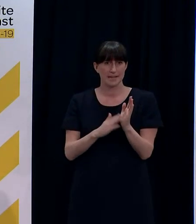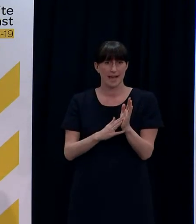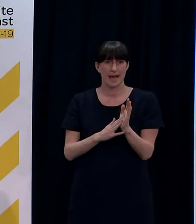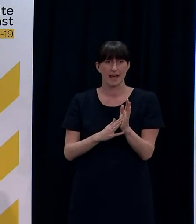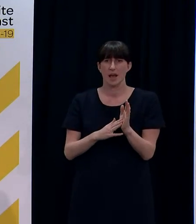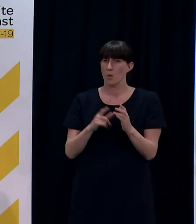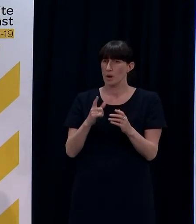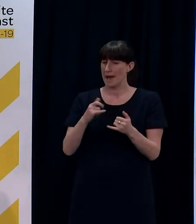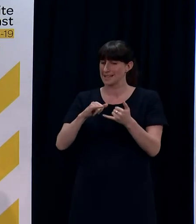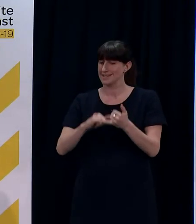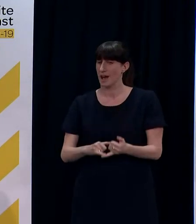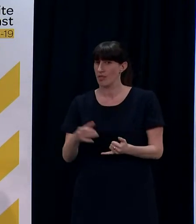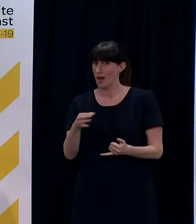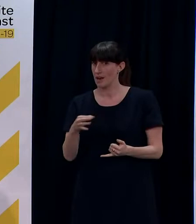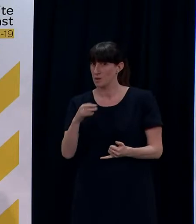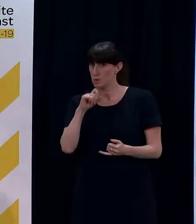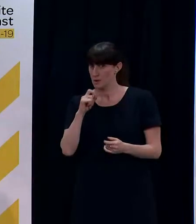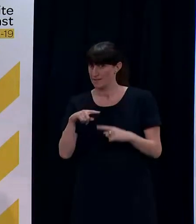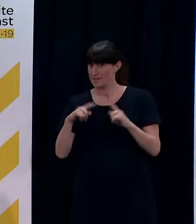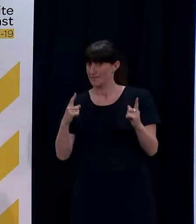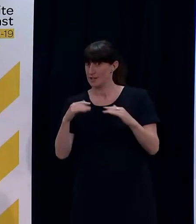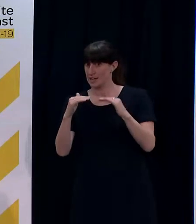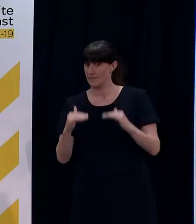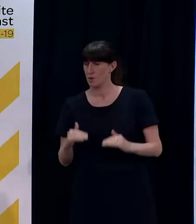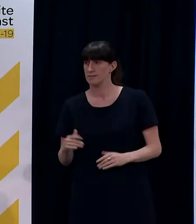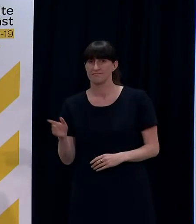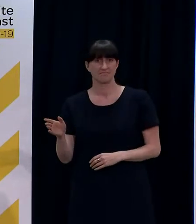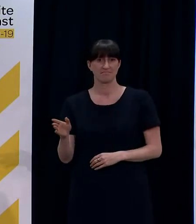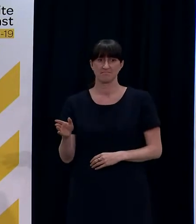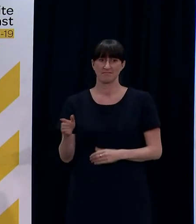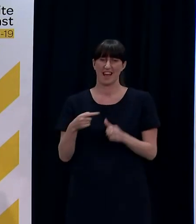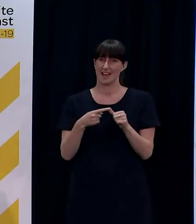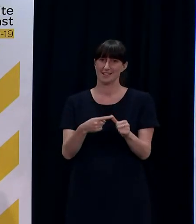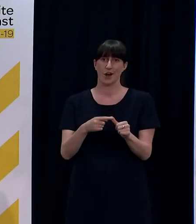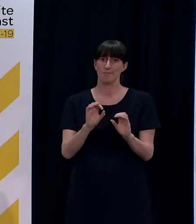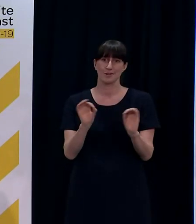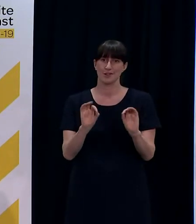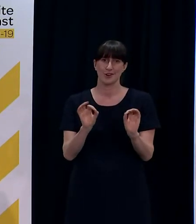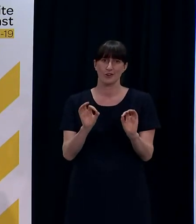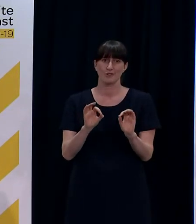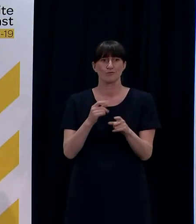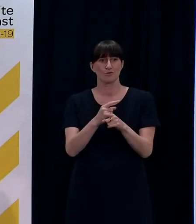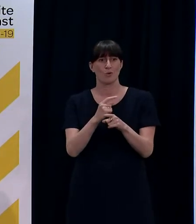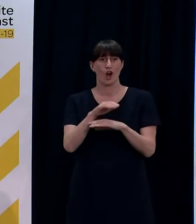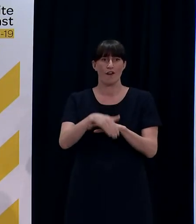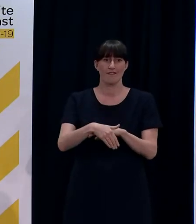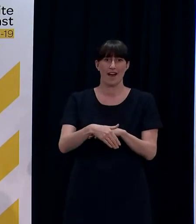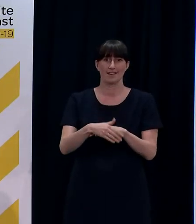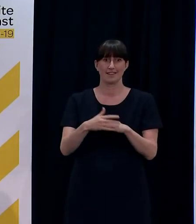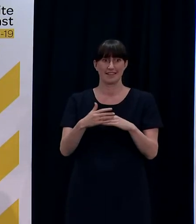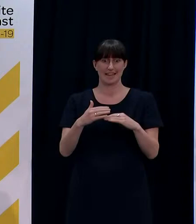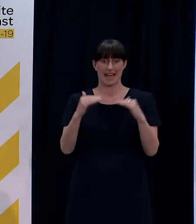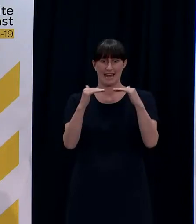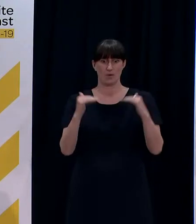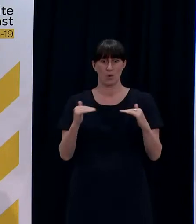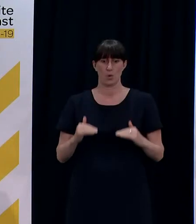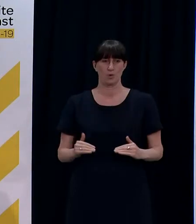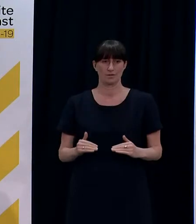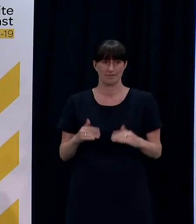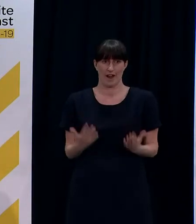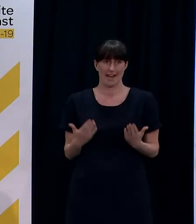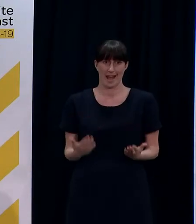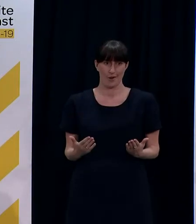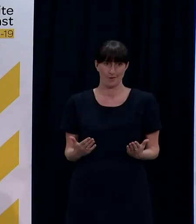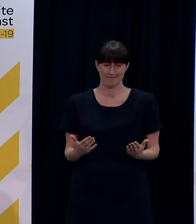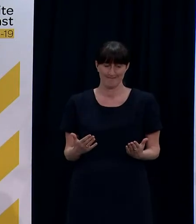made on the latest public health advice that we have. But obviously we will continue to look for the things we always look for when we're